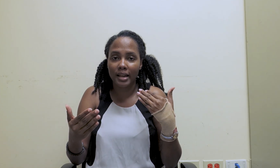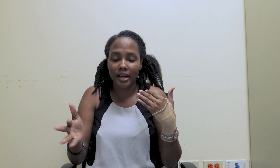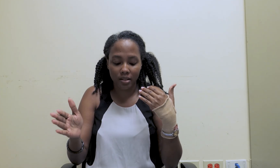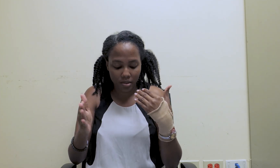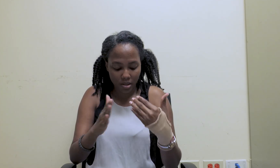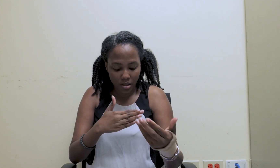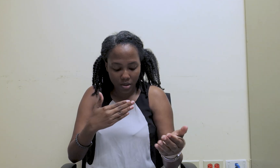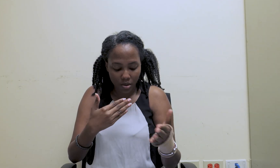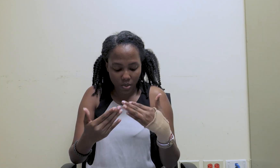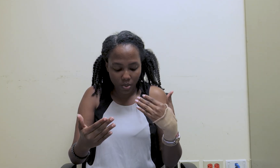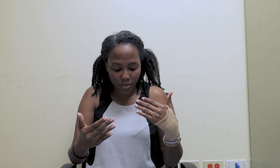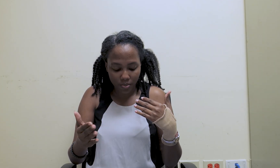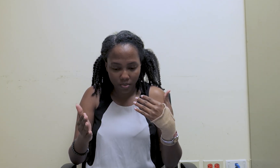that. Though,